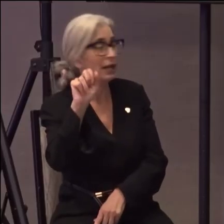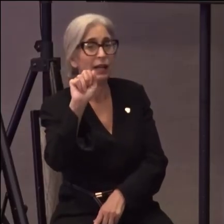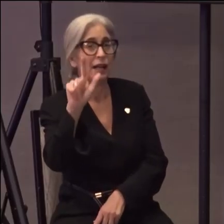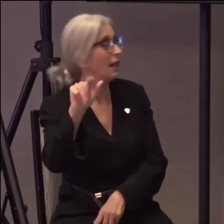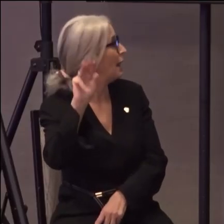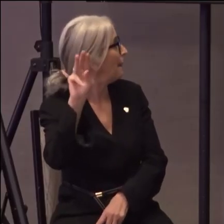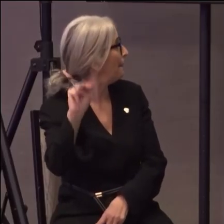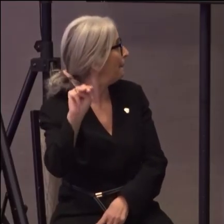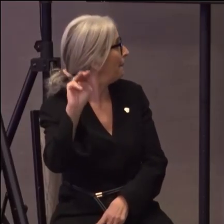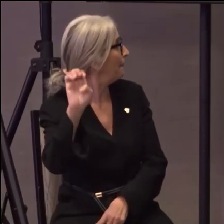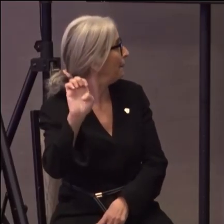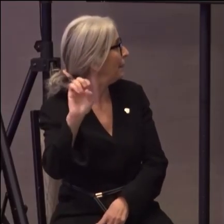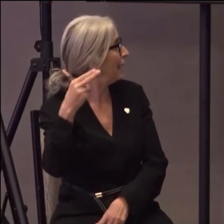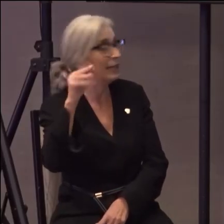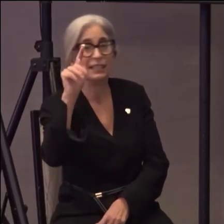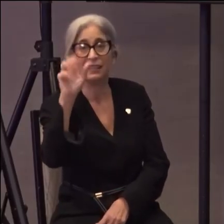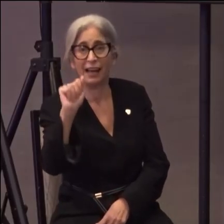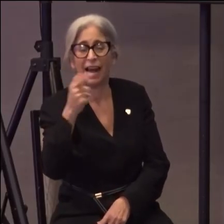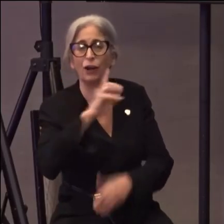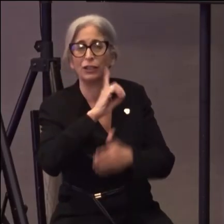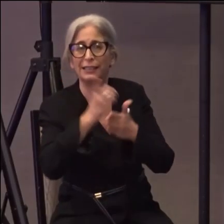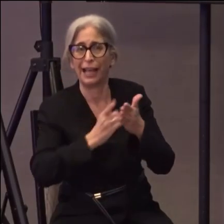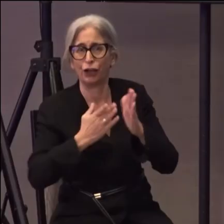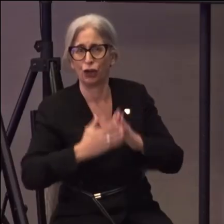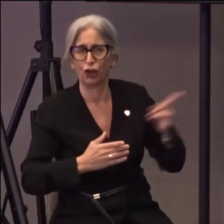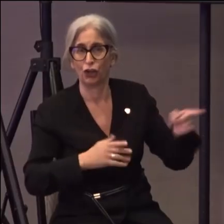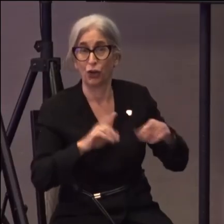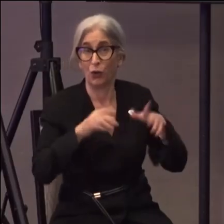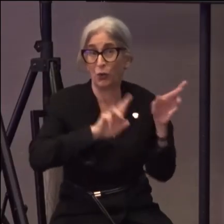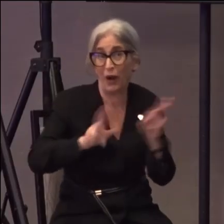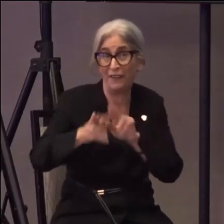designer. You ready for this movie? Let's go.